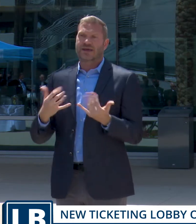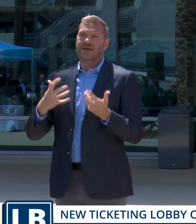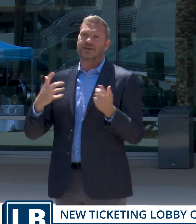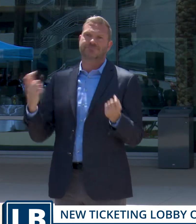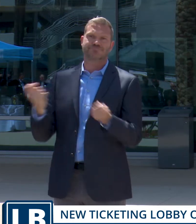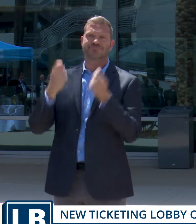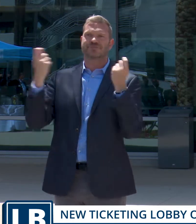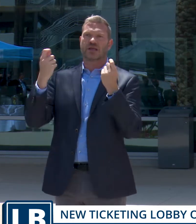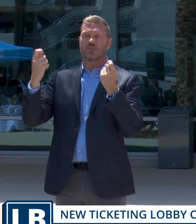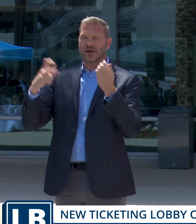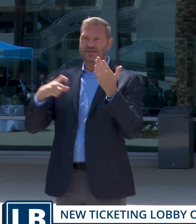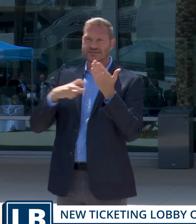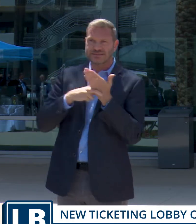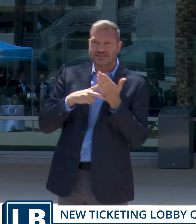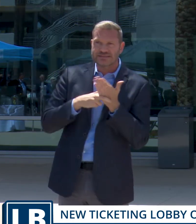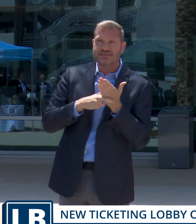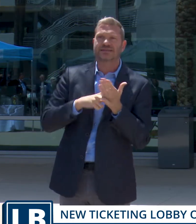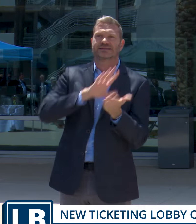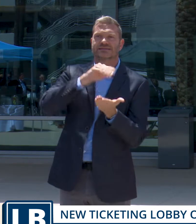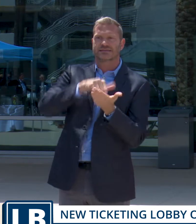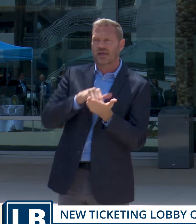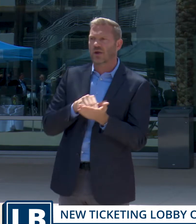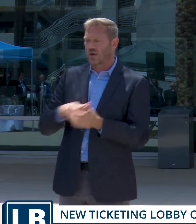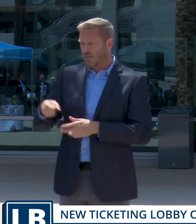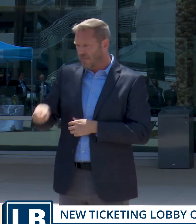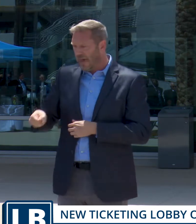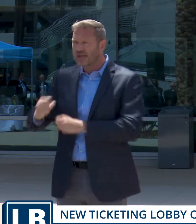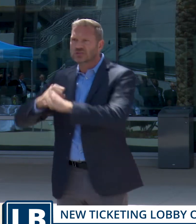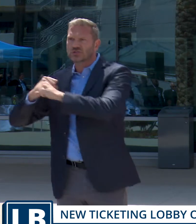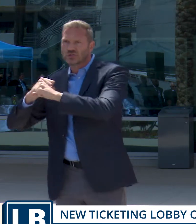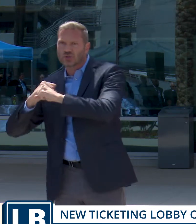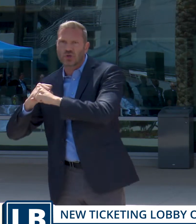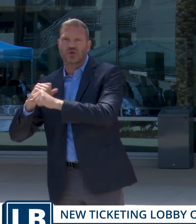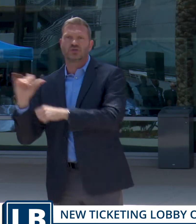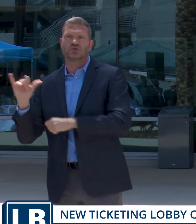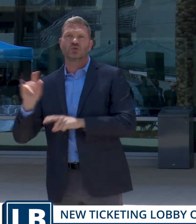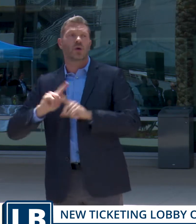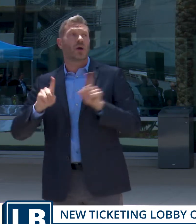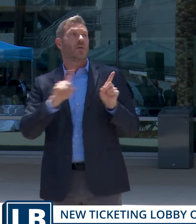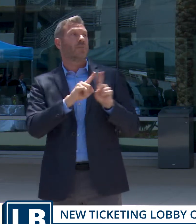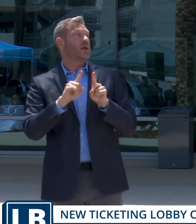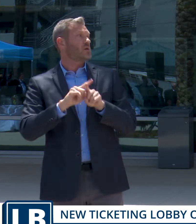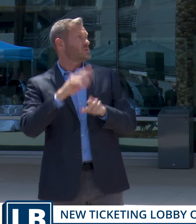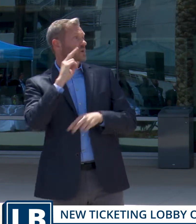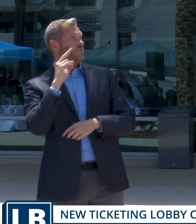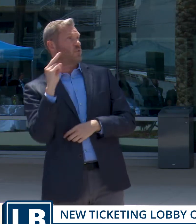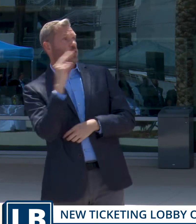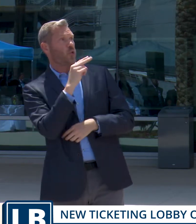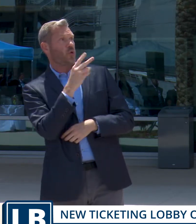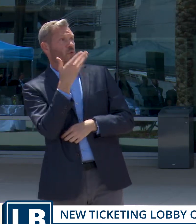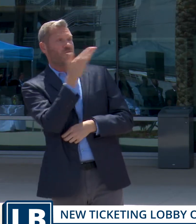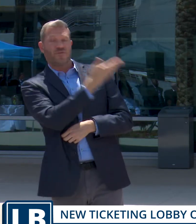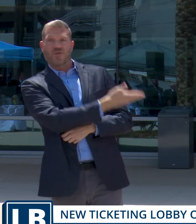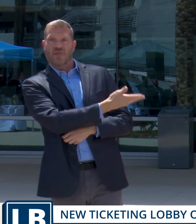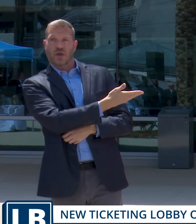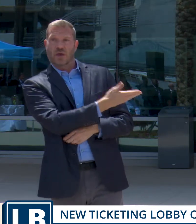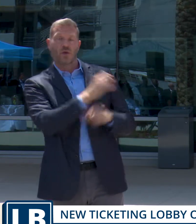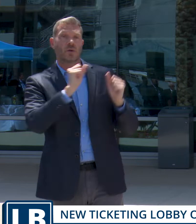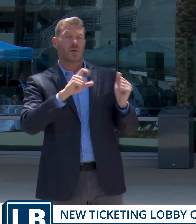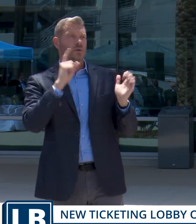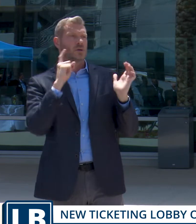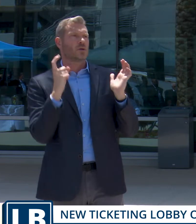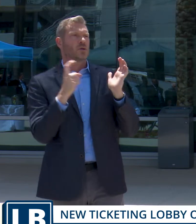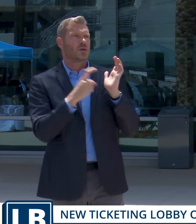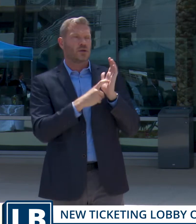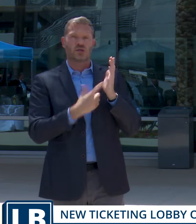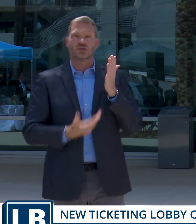center, the baggage security system, but also, if we can just look at on the other side of where we are right now, we can see